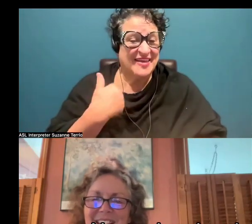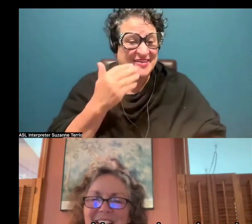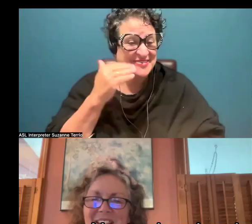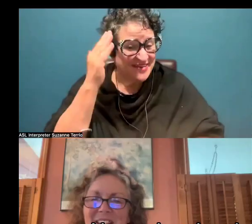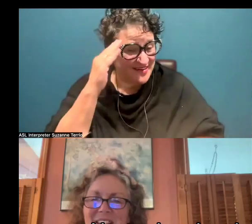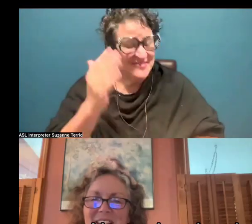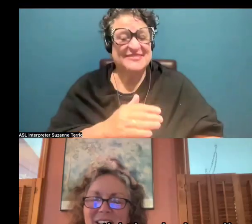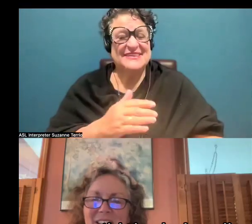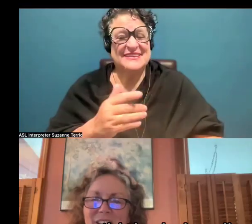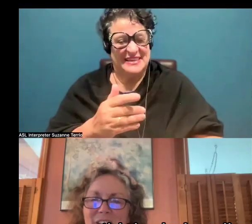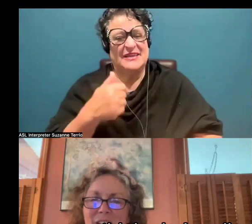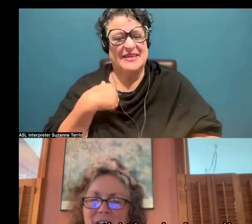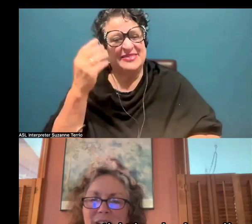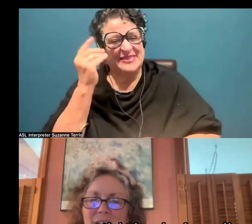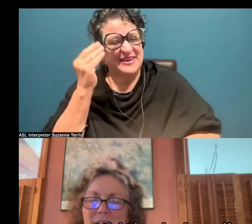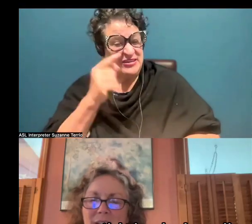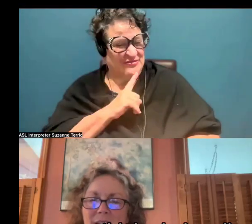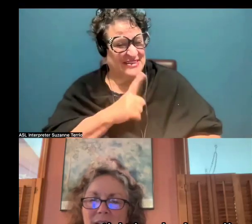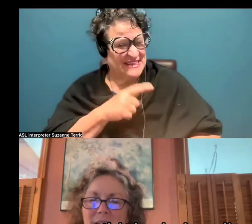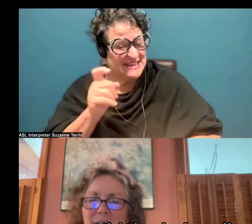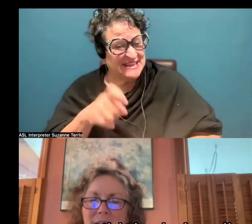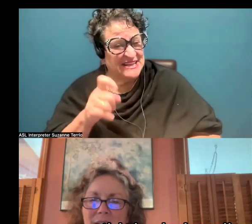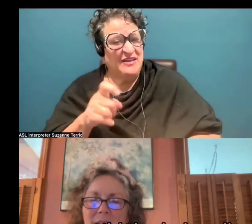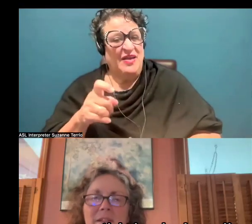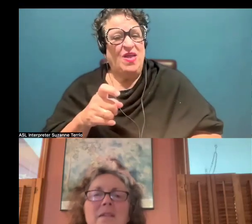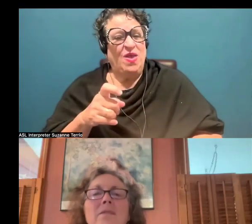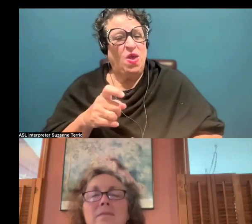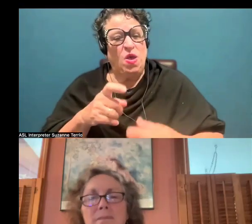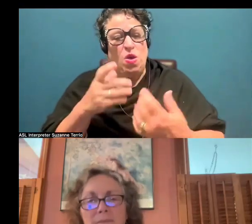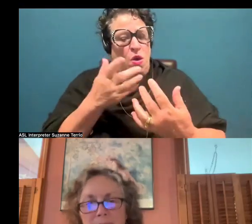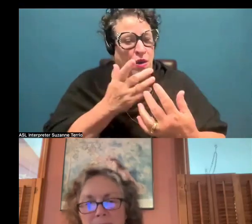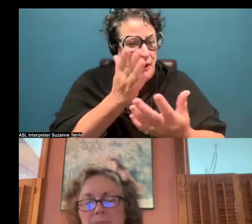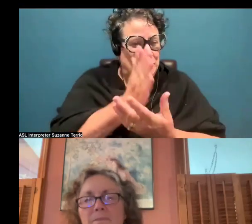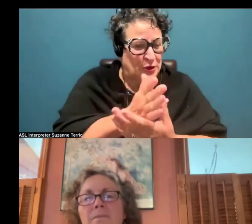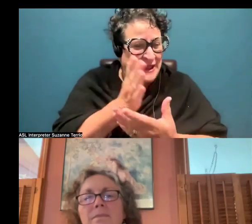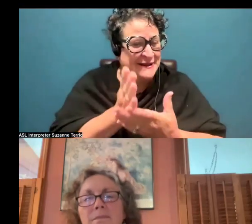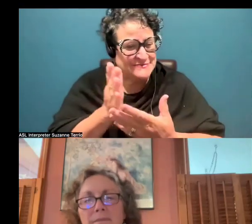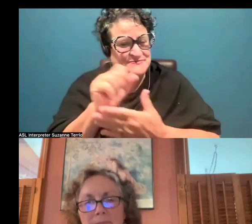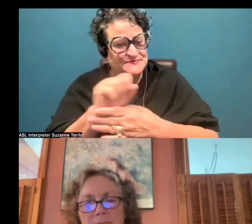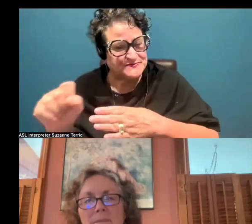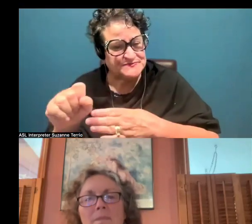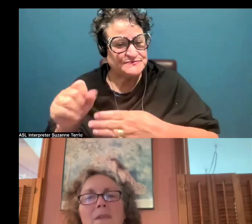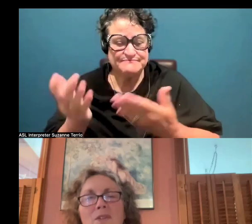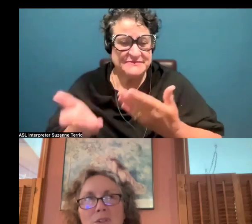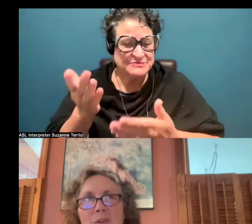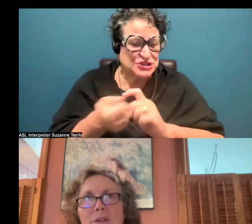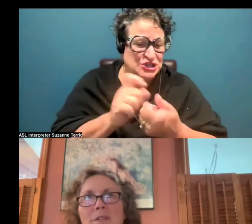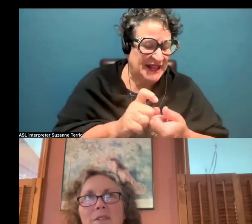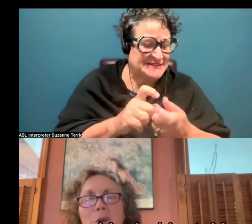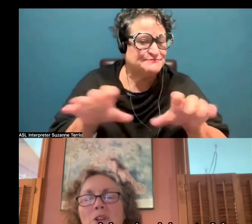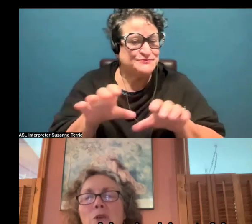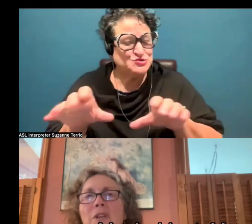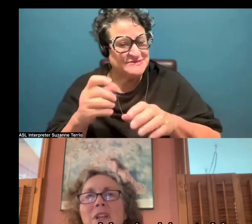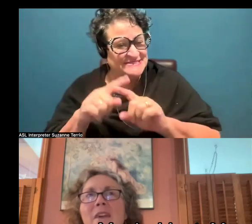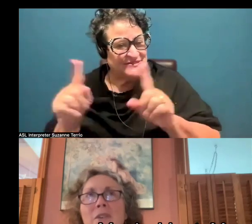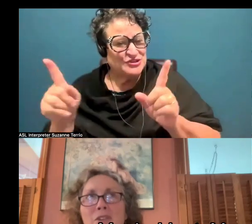it's like it makes me think, do I really need to break the scene here? Can I change it? Can I do it differently? mm. Um,